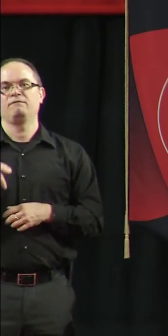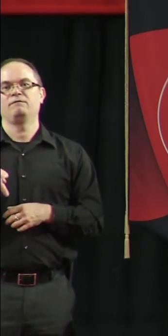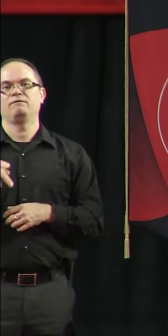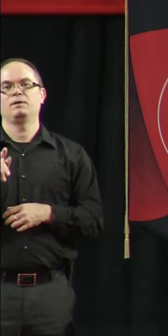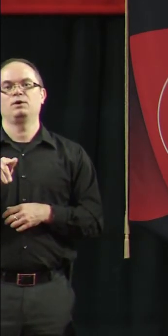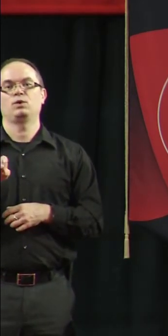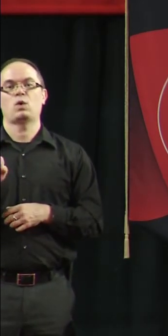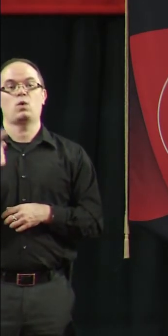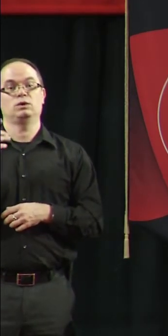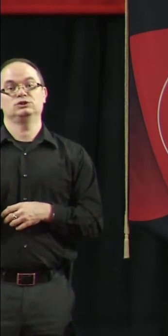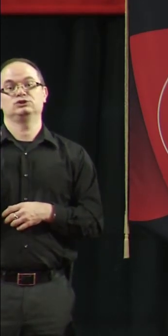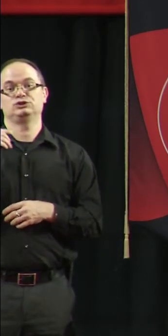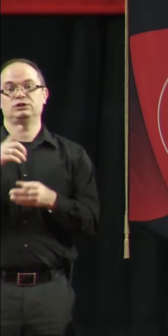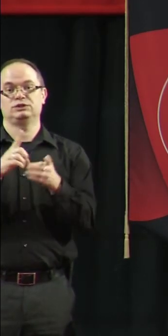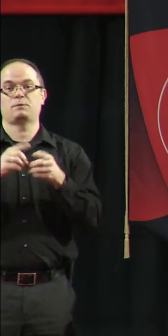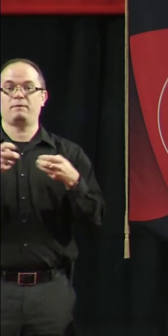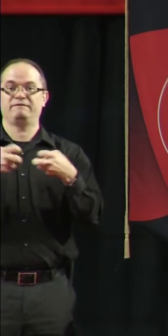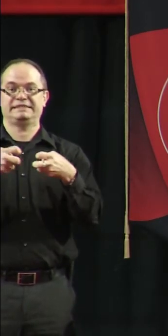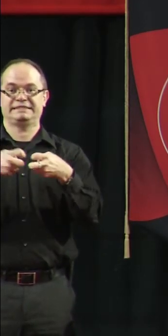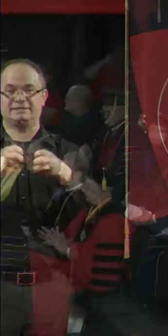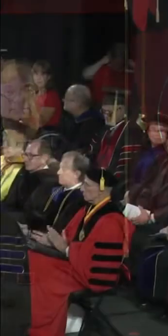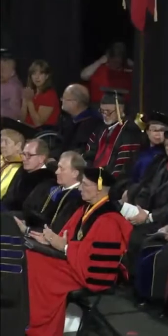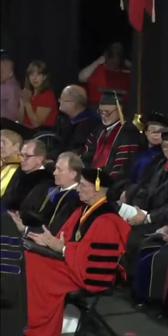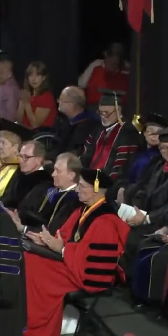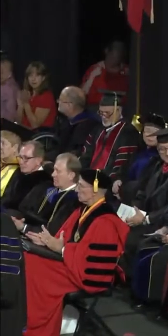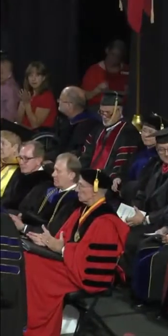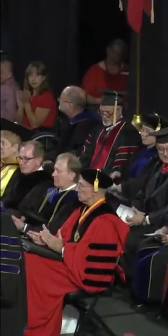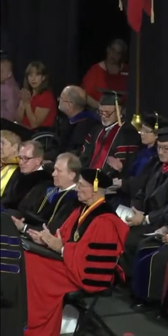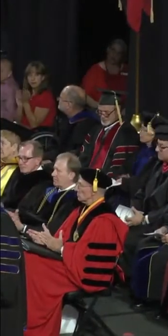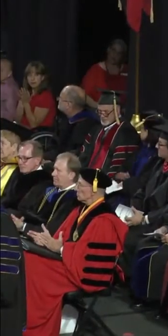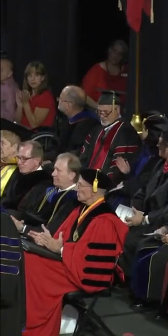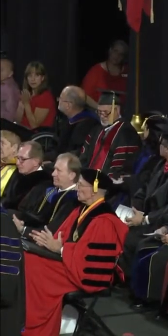Cole, Chair, Department of Physics.